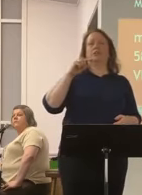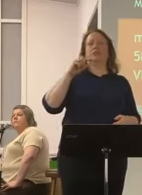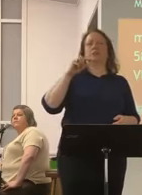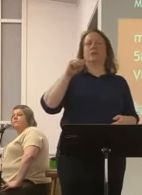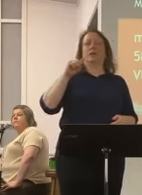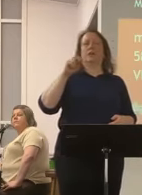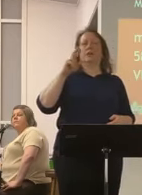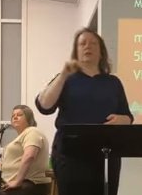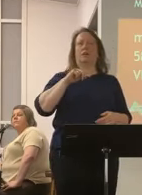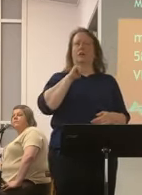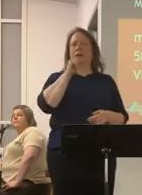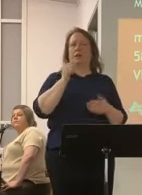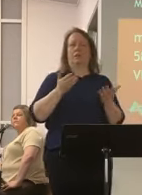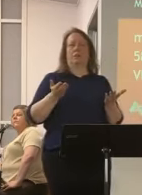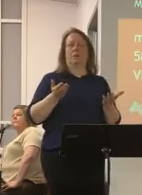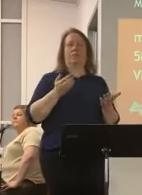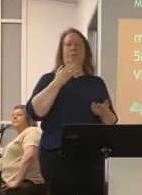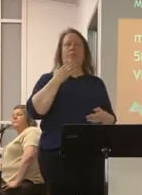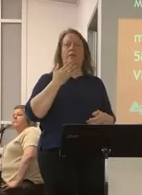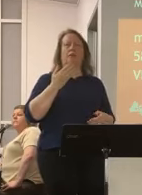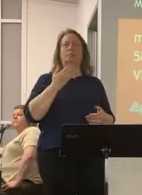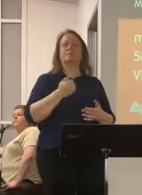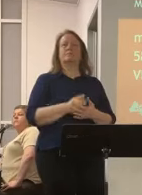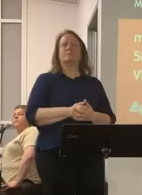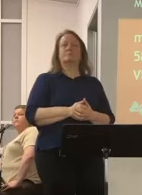Okay. Thank you.